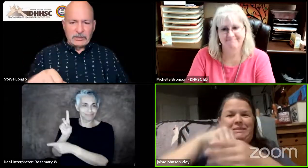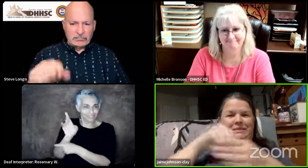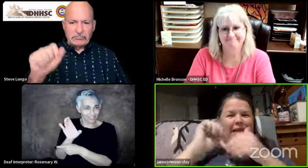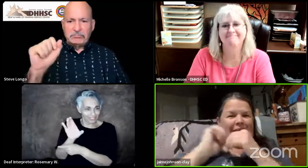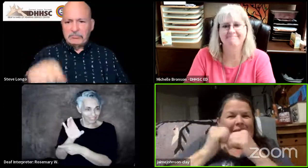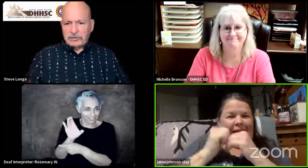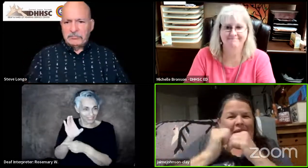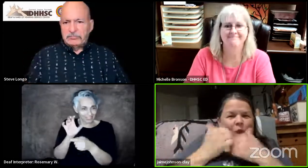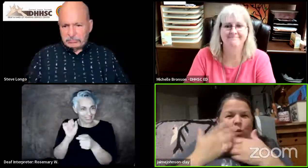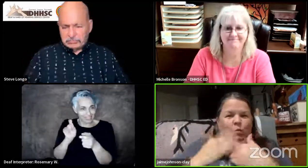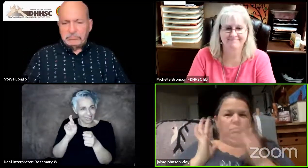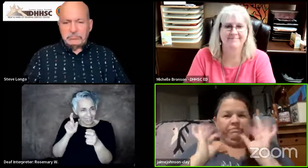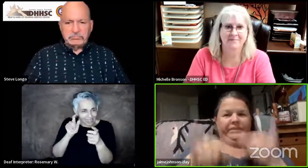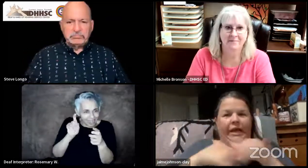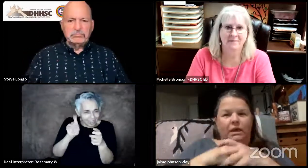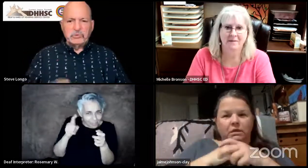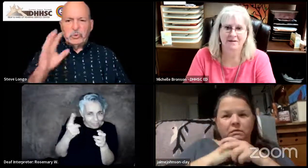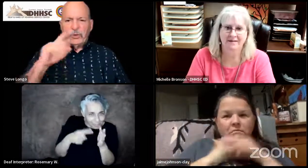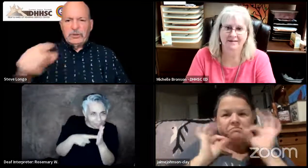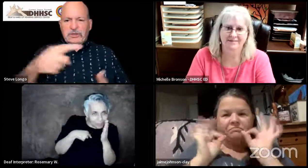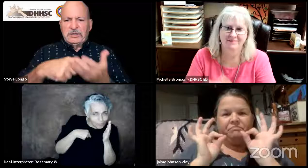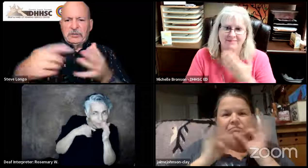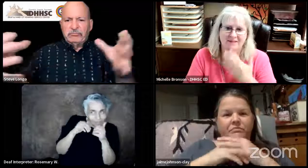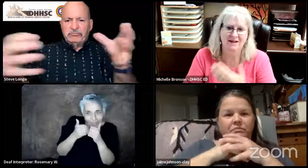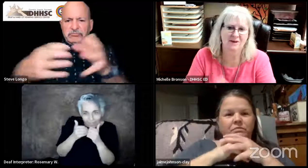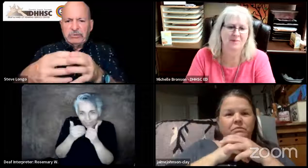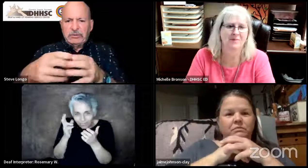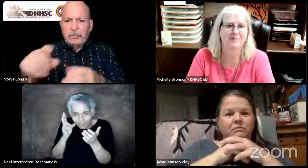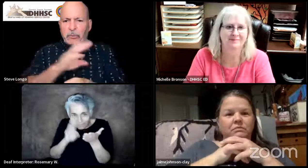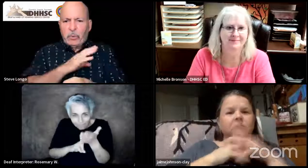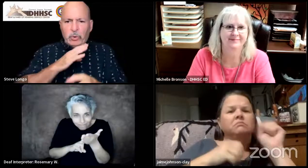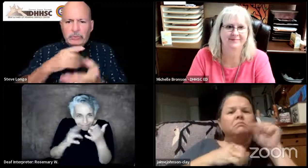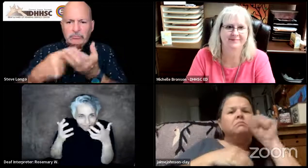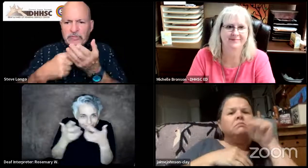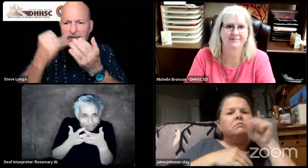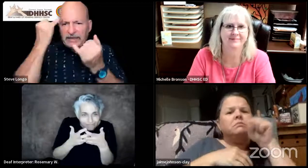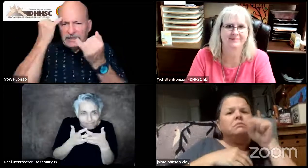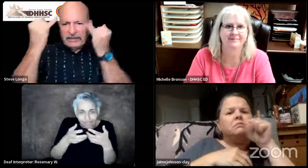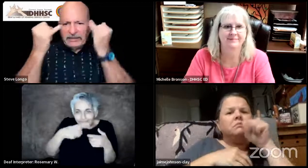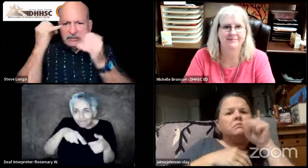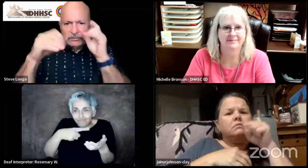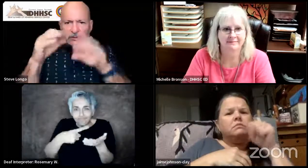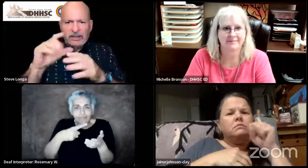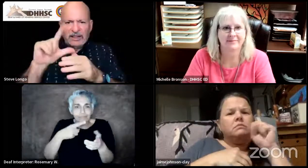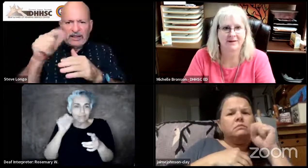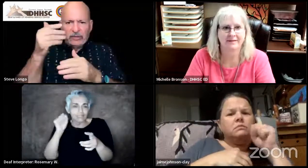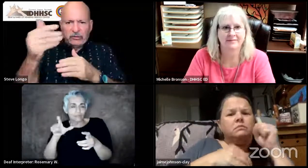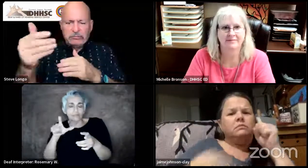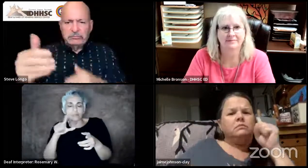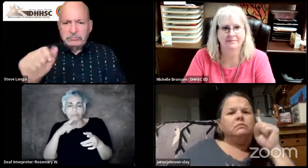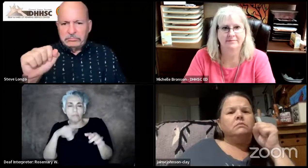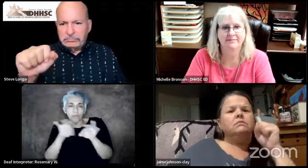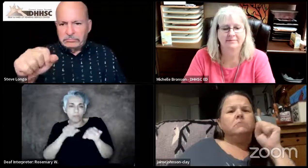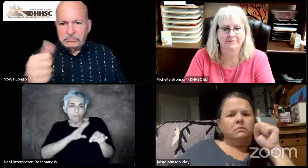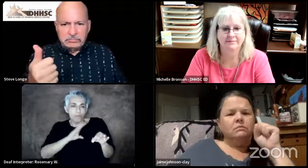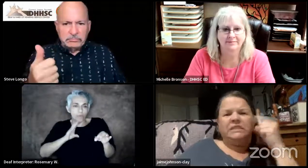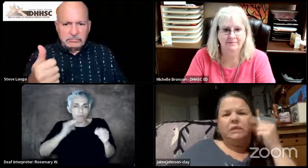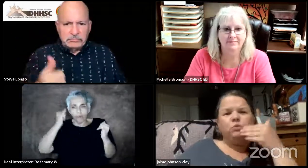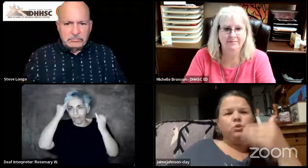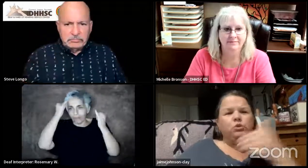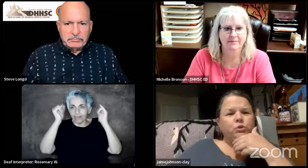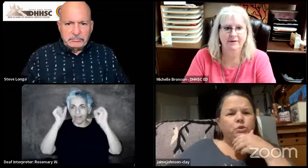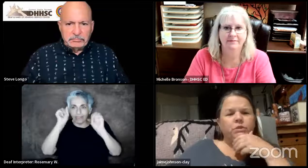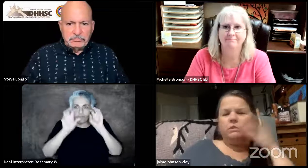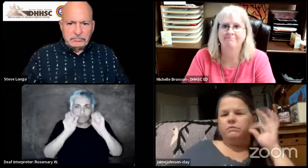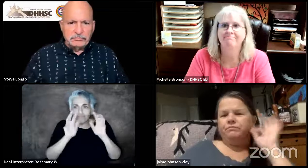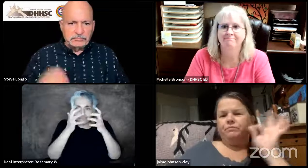Maybe just help me figure out how to sign in and do all that and handle the logistics of it. Steve Longo